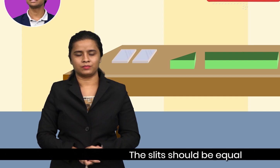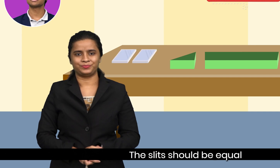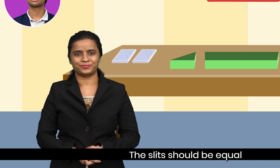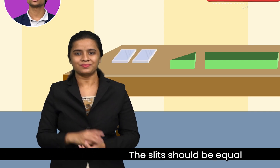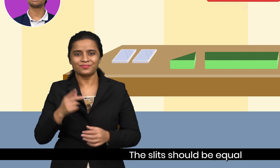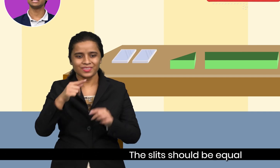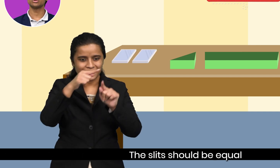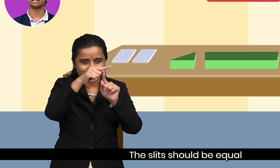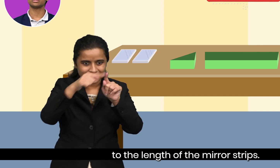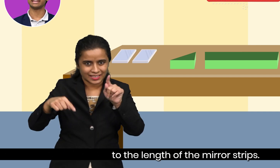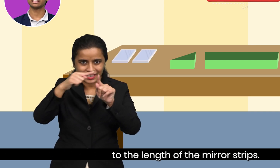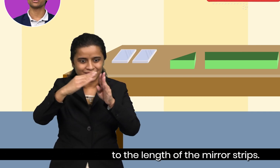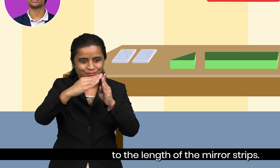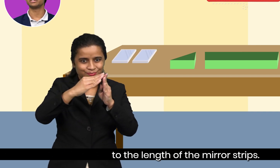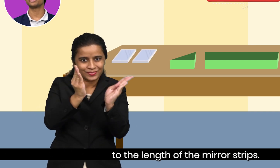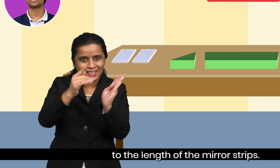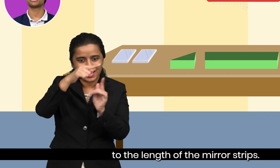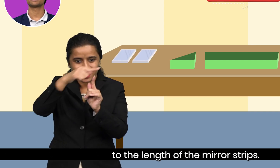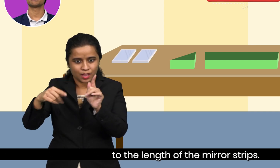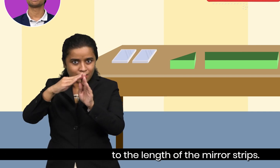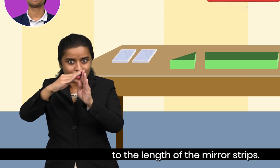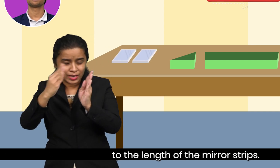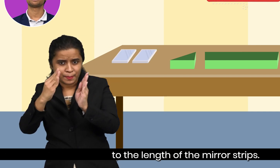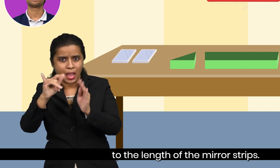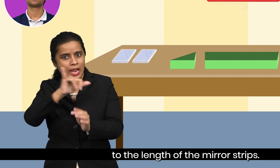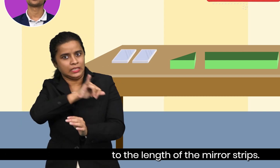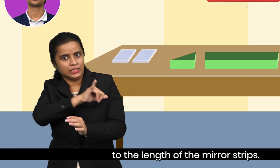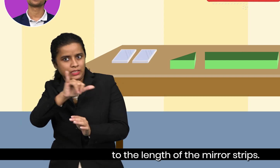The slits should be equal to the length of the mirror strips.